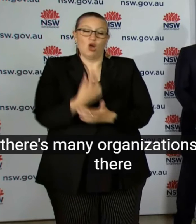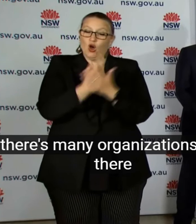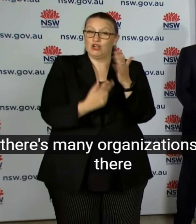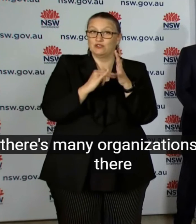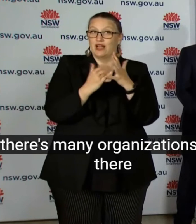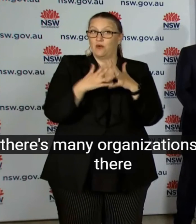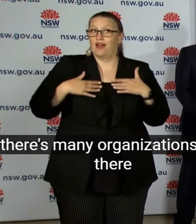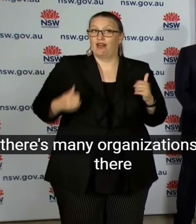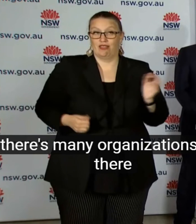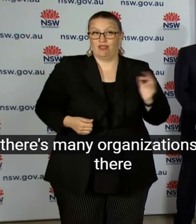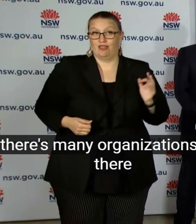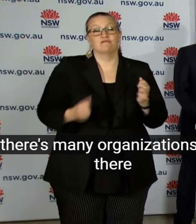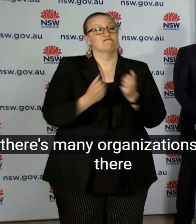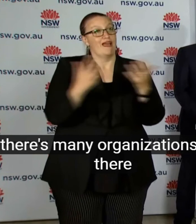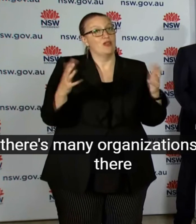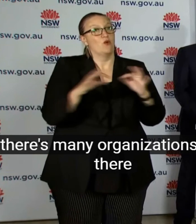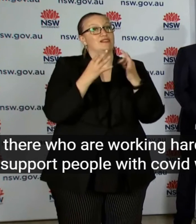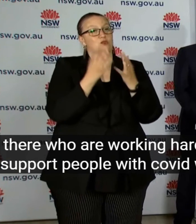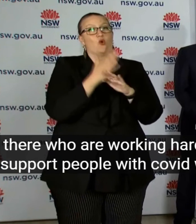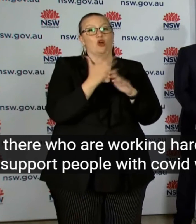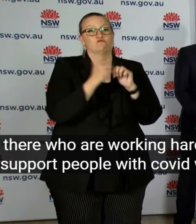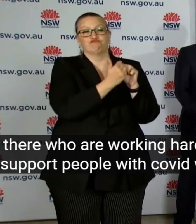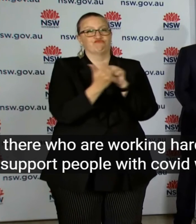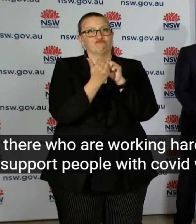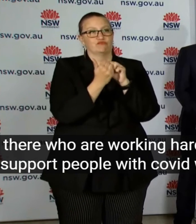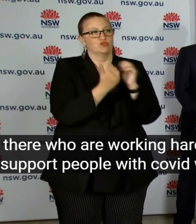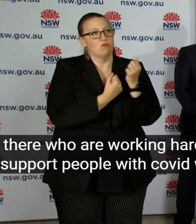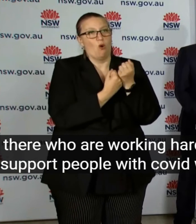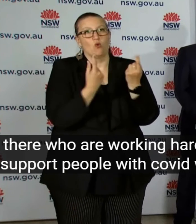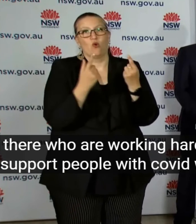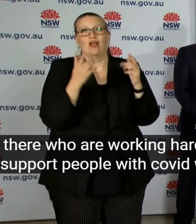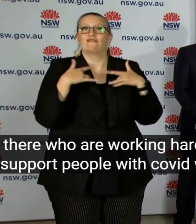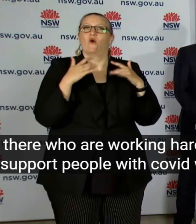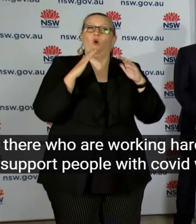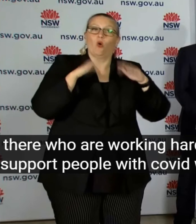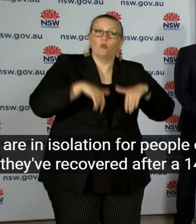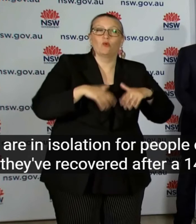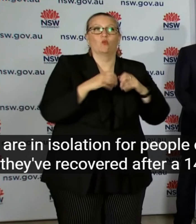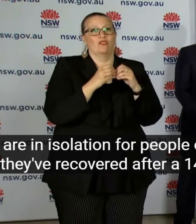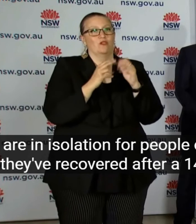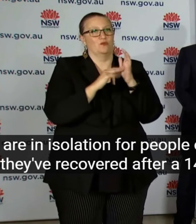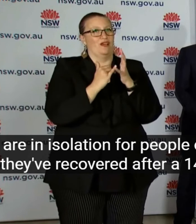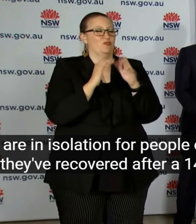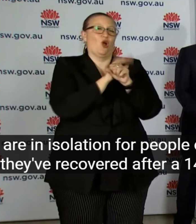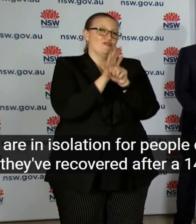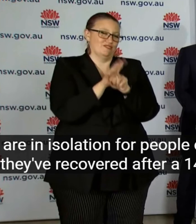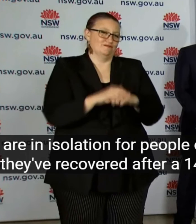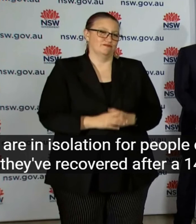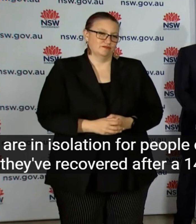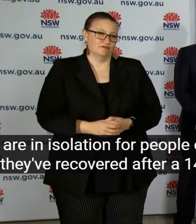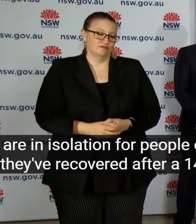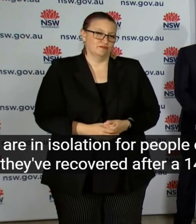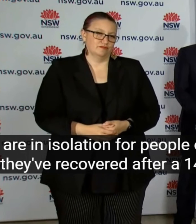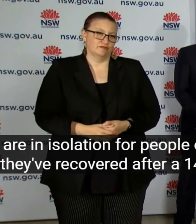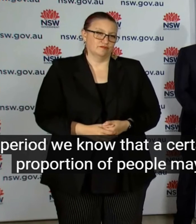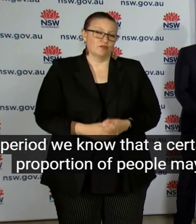support people with COVID who are in isolation. For people, once they've recovered after a 14-day period, we know